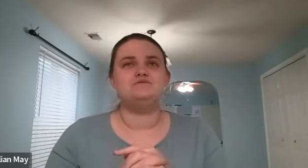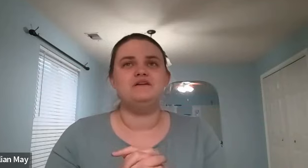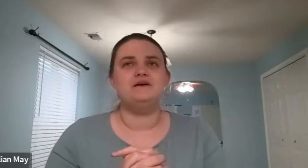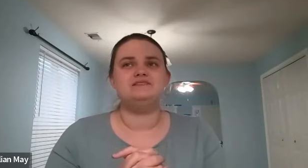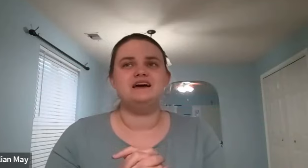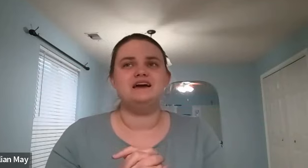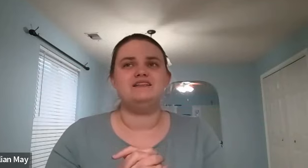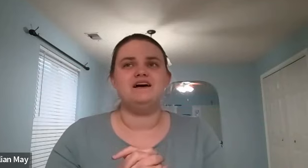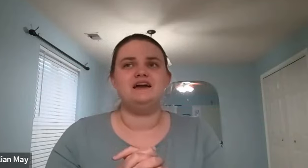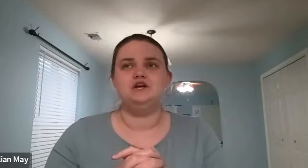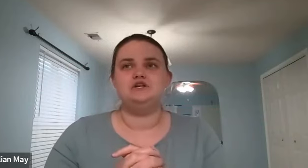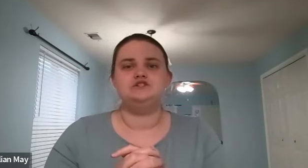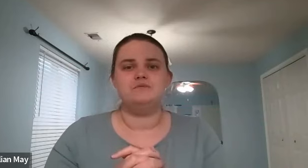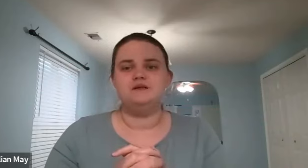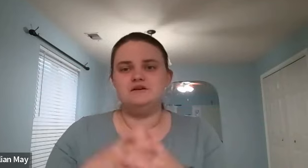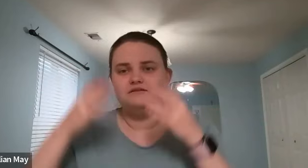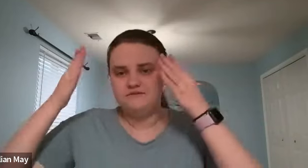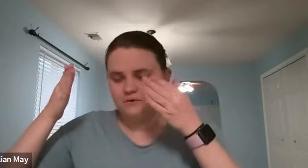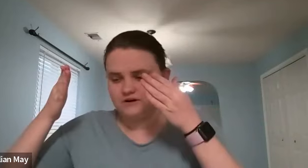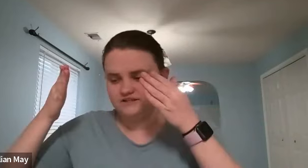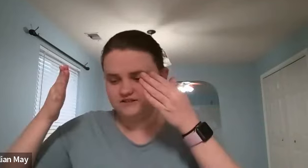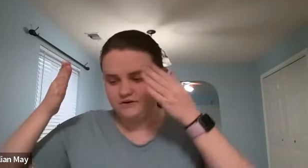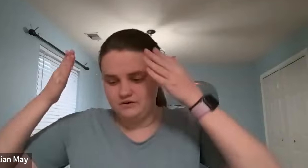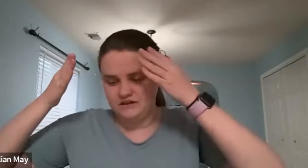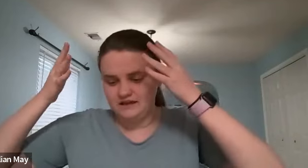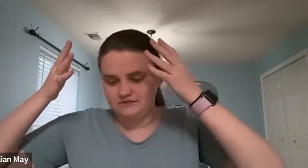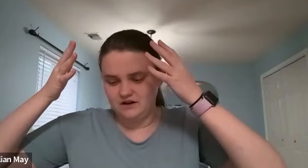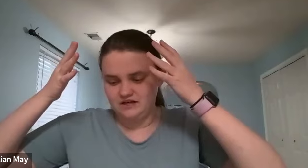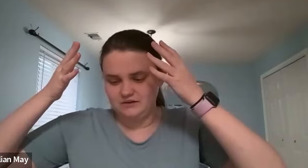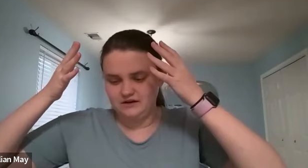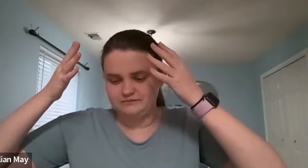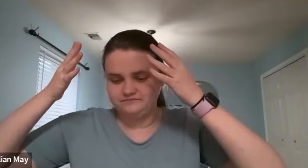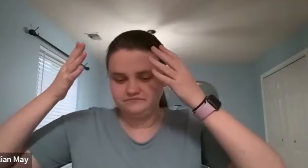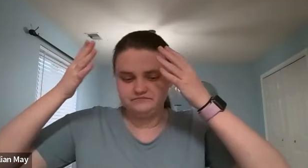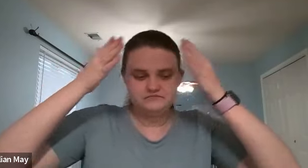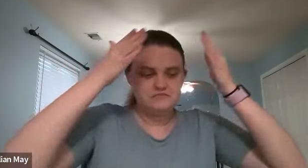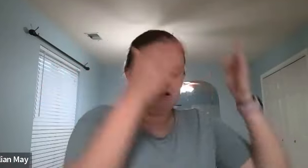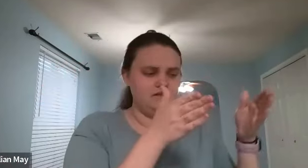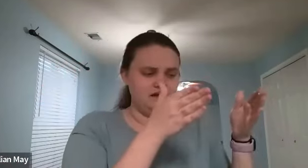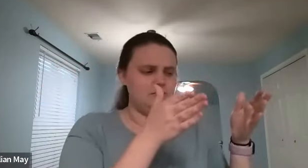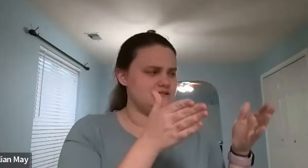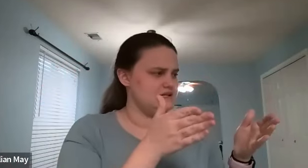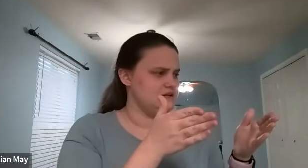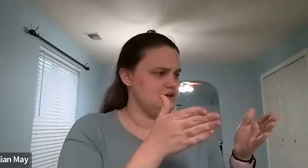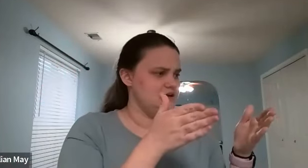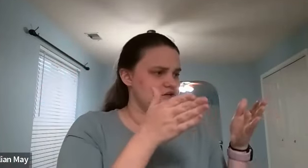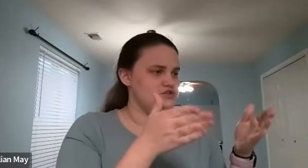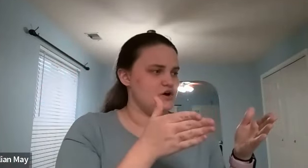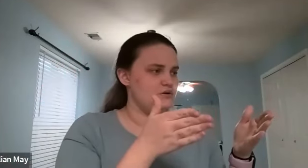one that was saying like, don't be looking forward to focus. Like it was talking about what was it? Don't